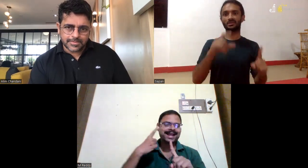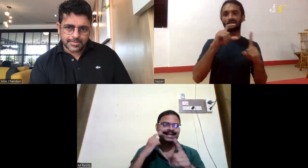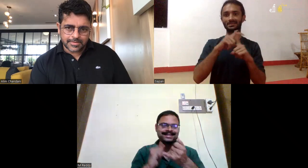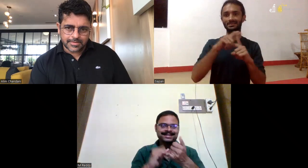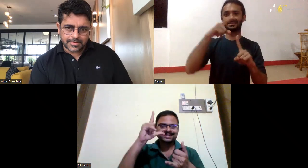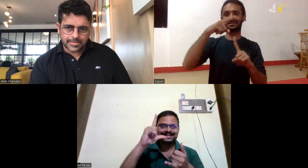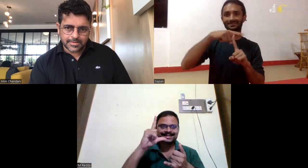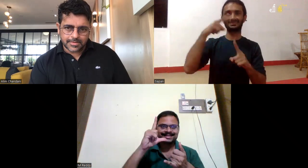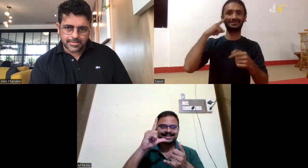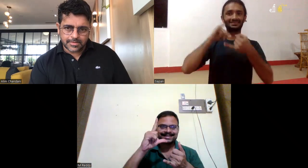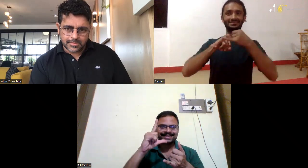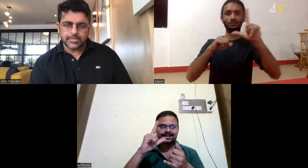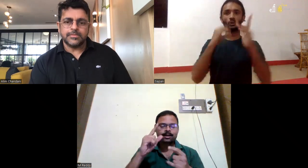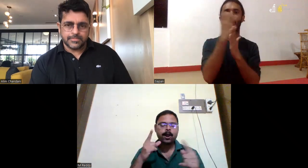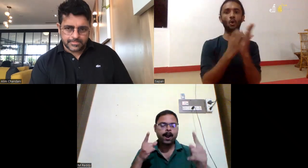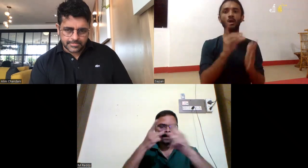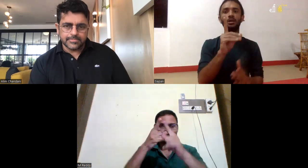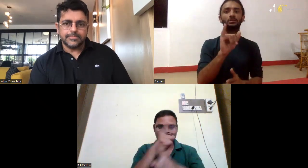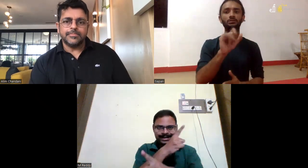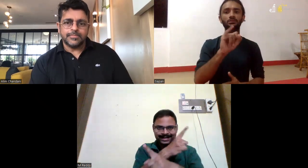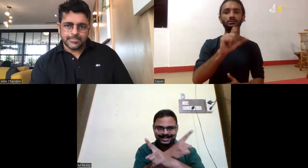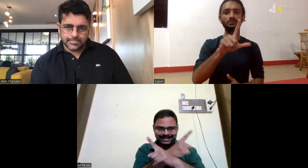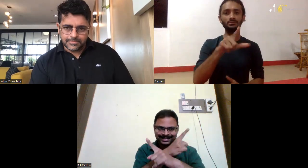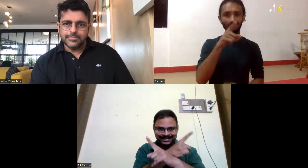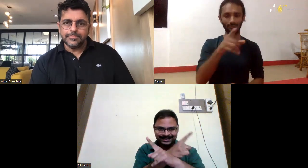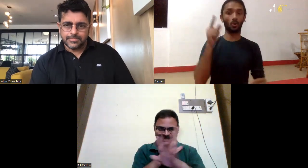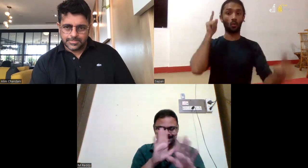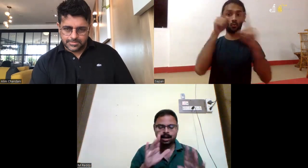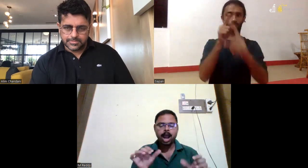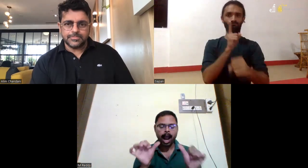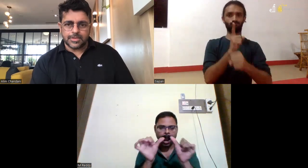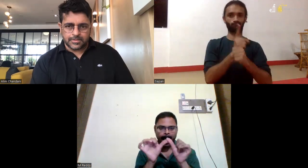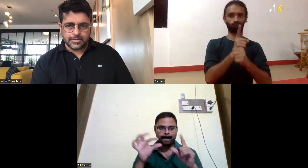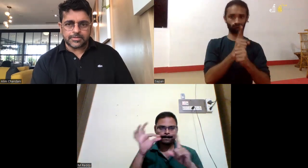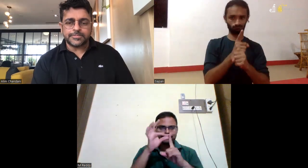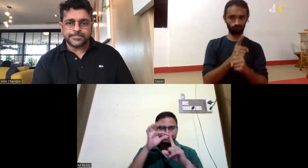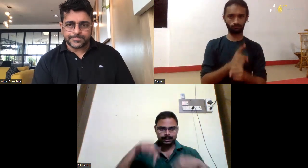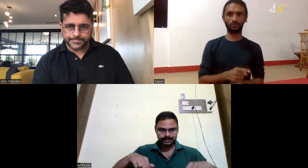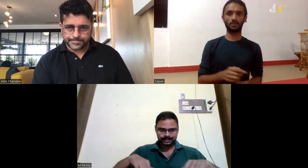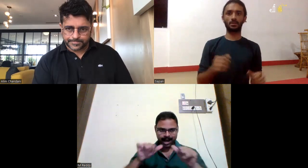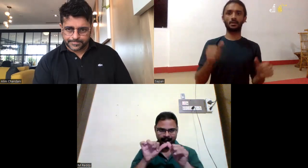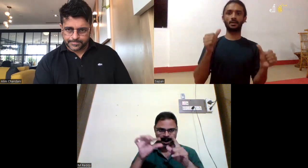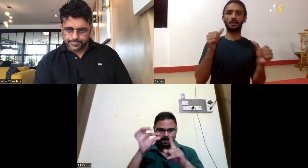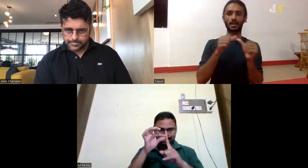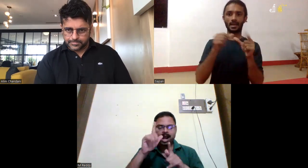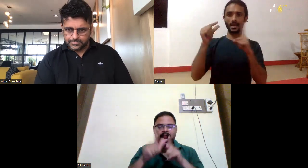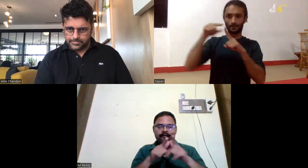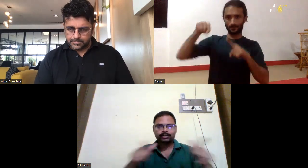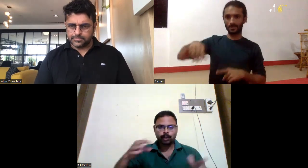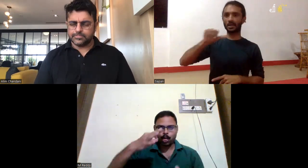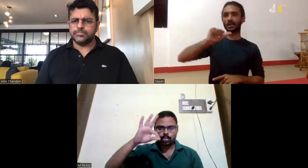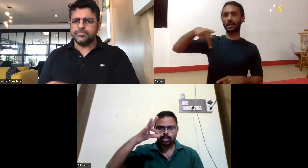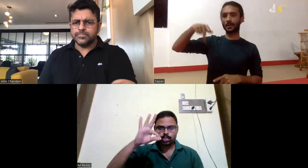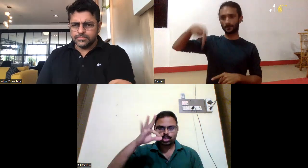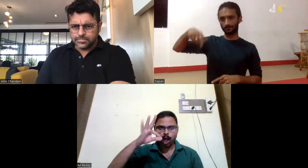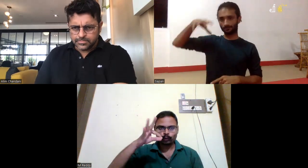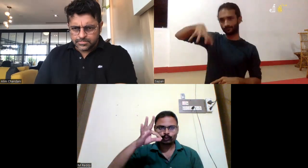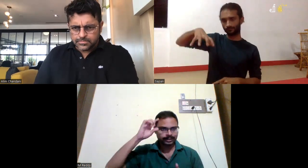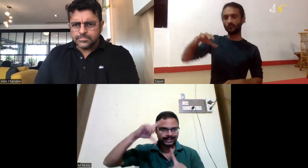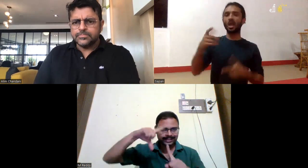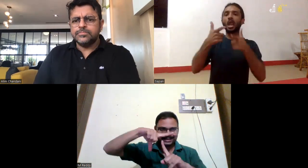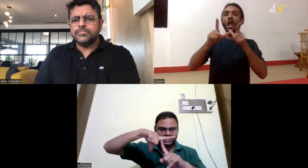I understand. But there are the things that we can discuss here, but it's not in